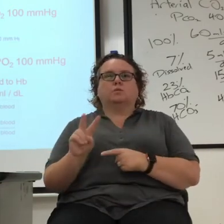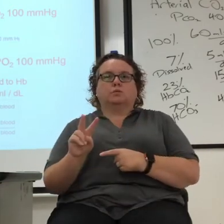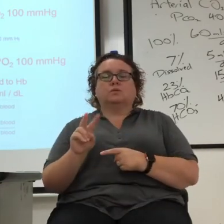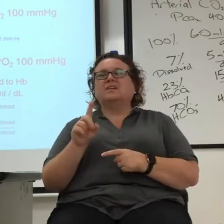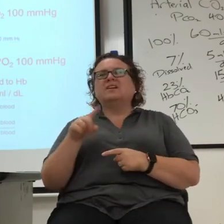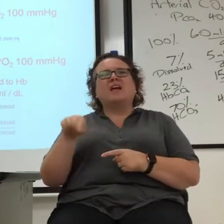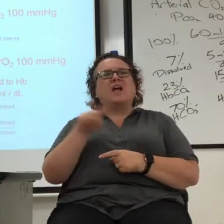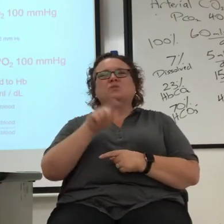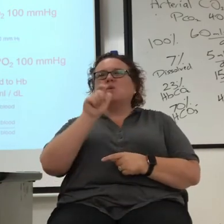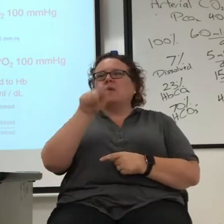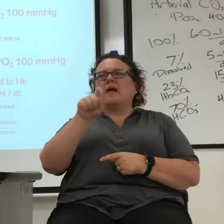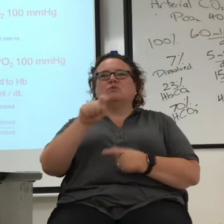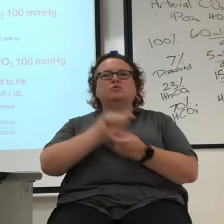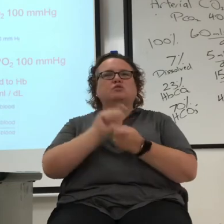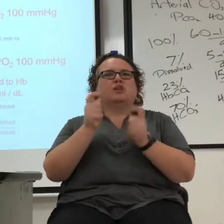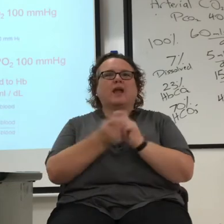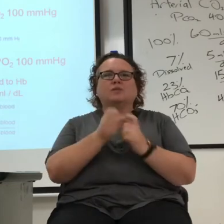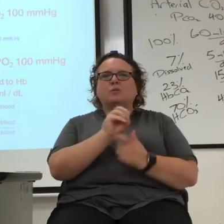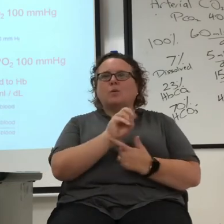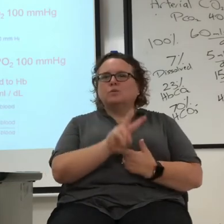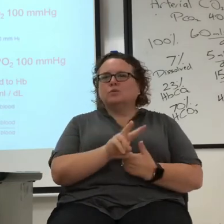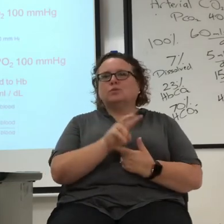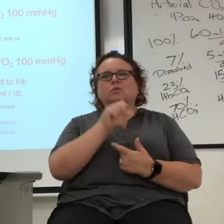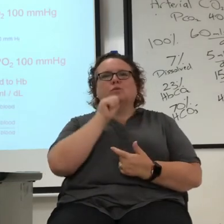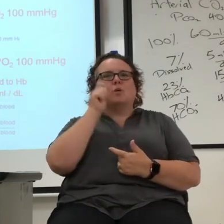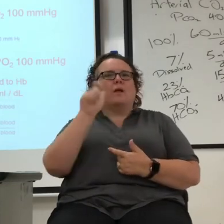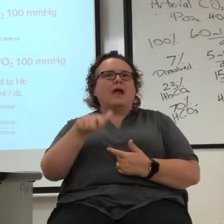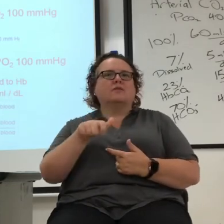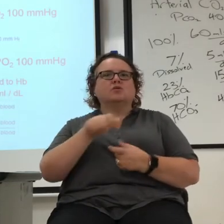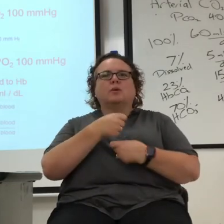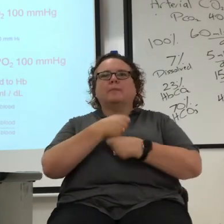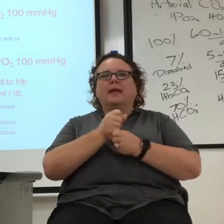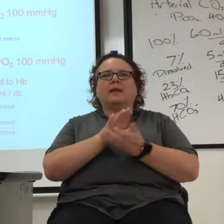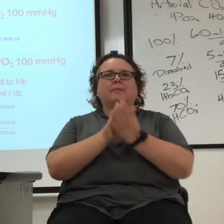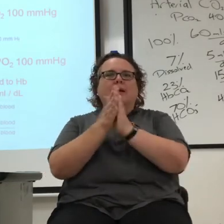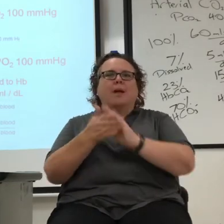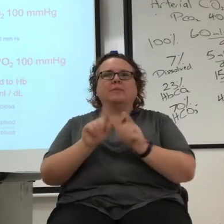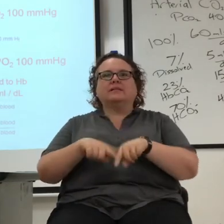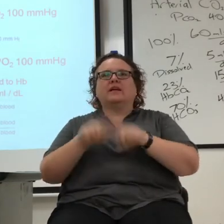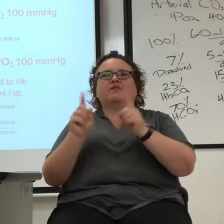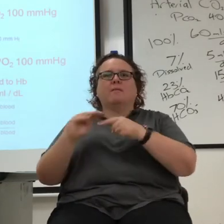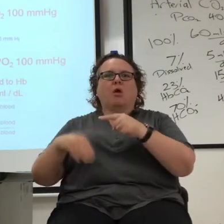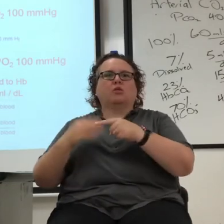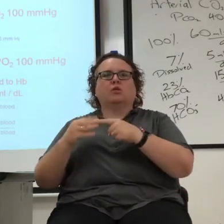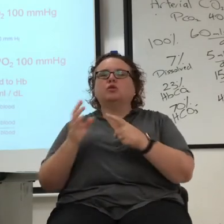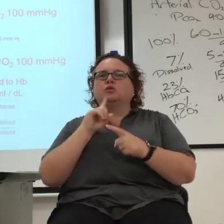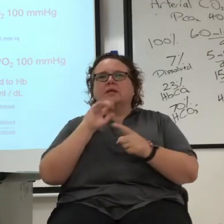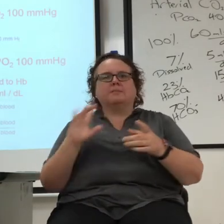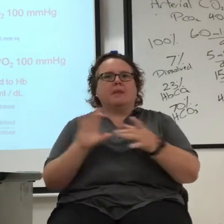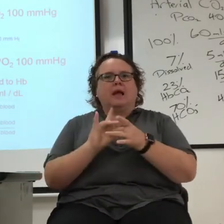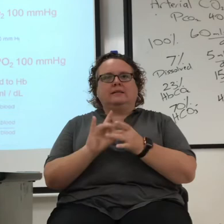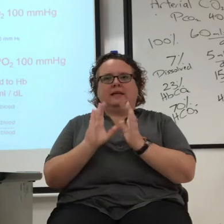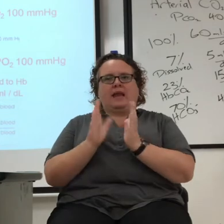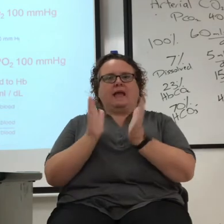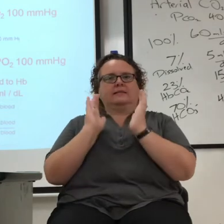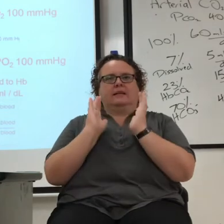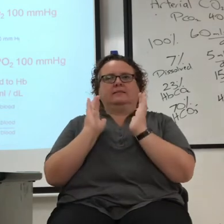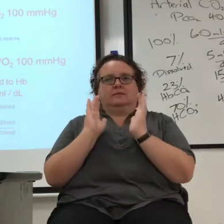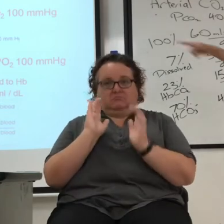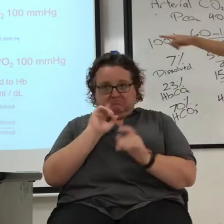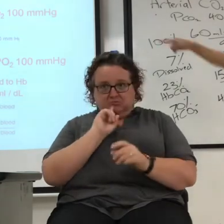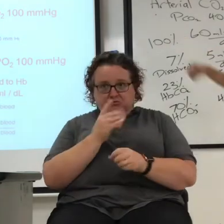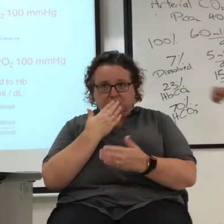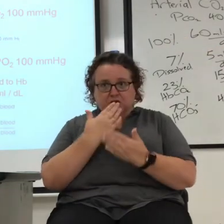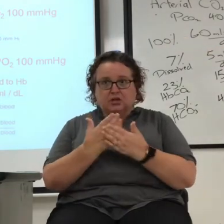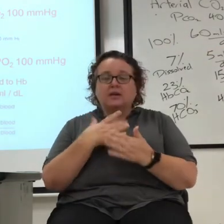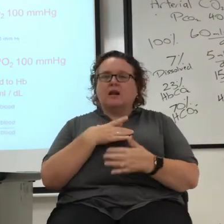you don't have to change the O2, you don't have to like make it into a different molecule, you just bind the O2 as is. That's really good.